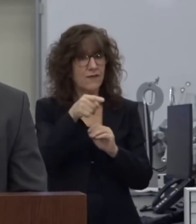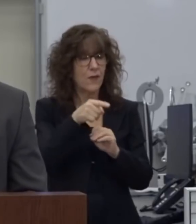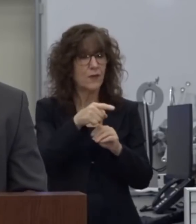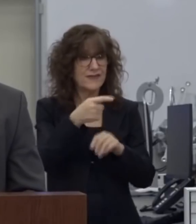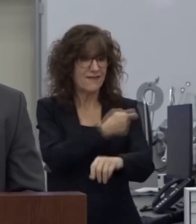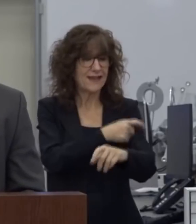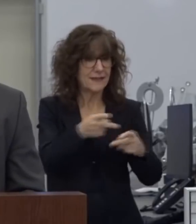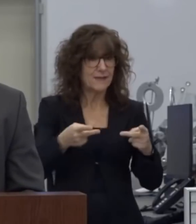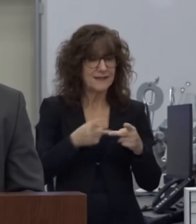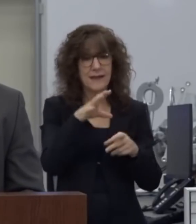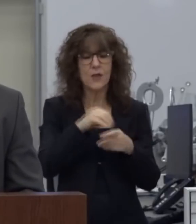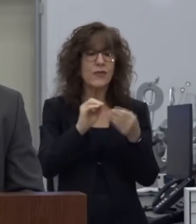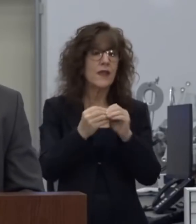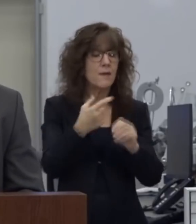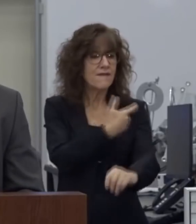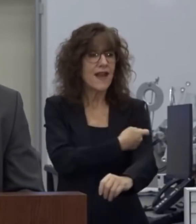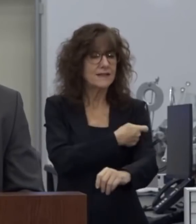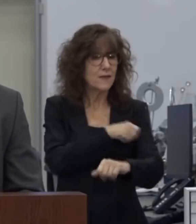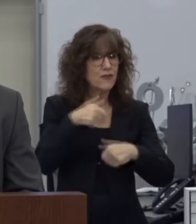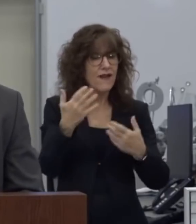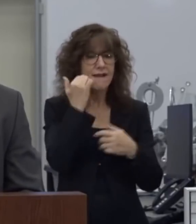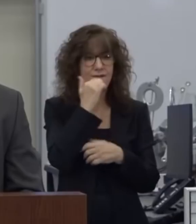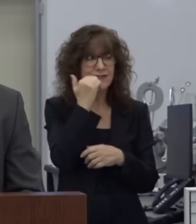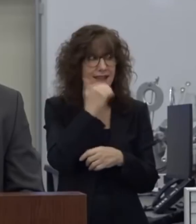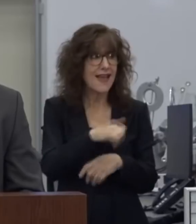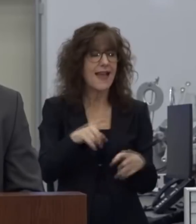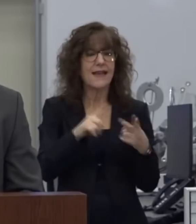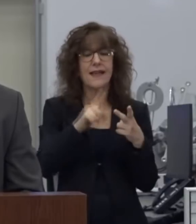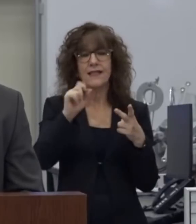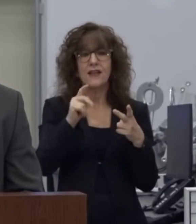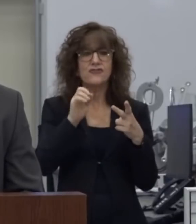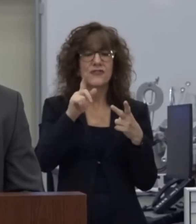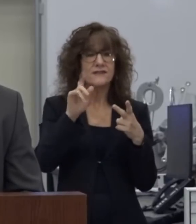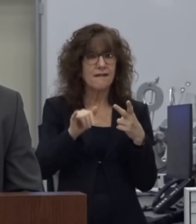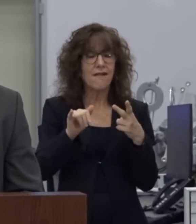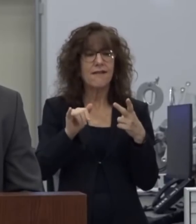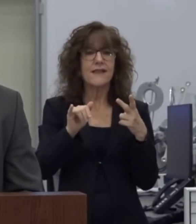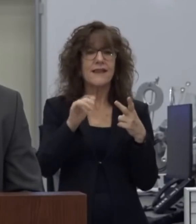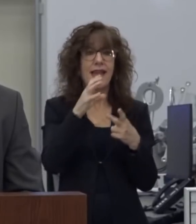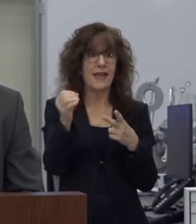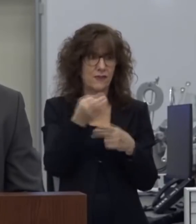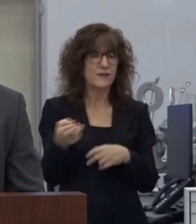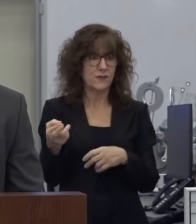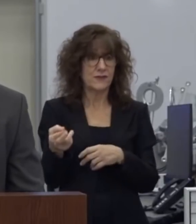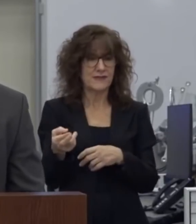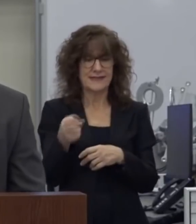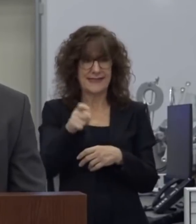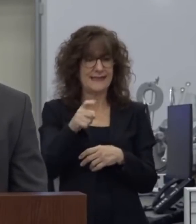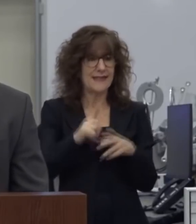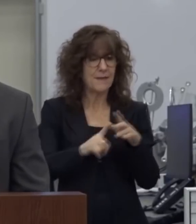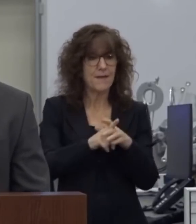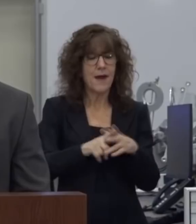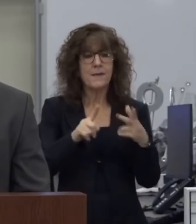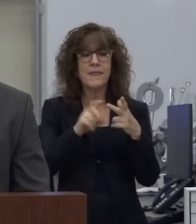include the number of vaccinations provided daily, logistical and resource issues that may arise,